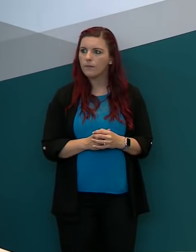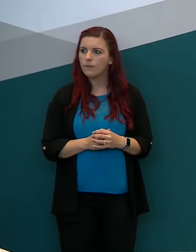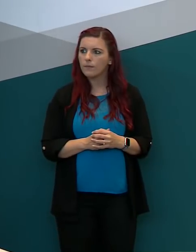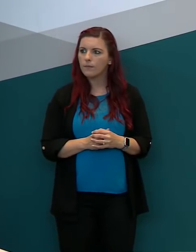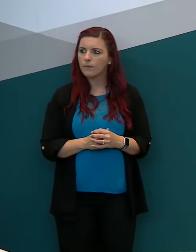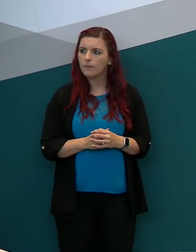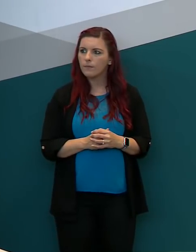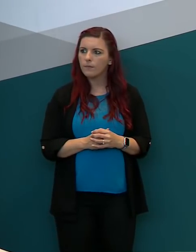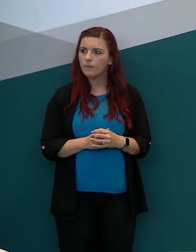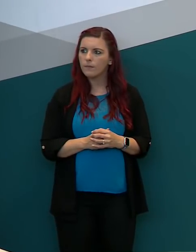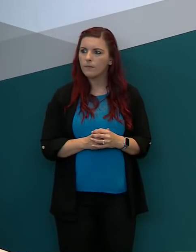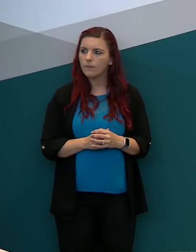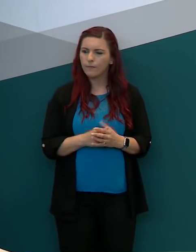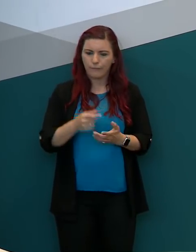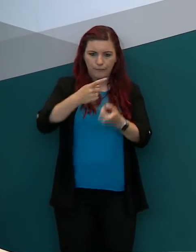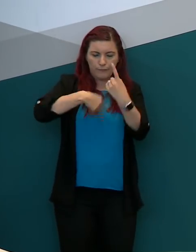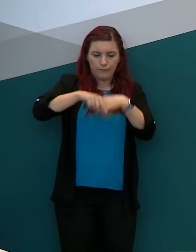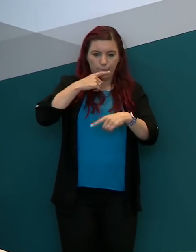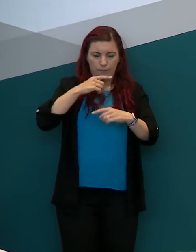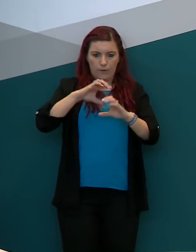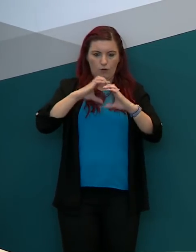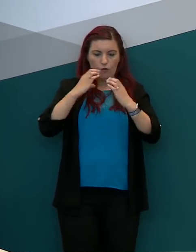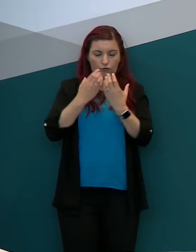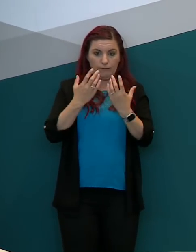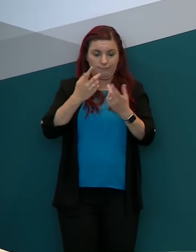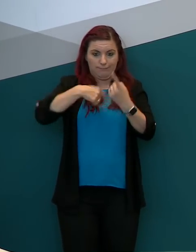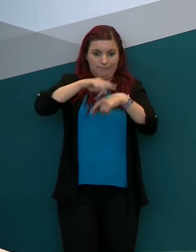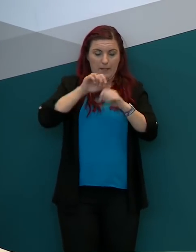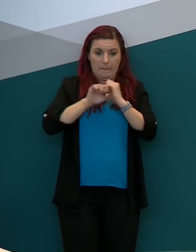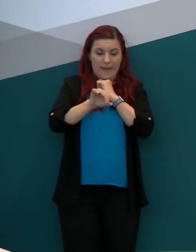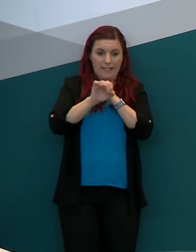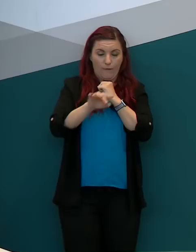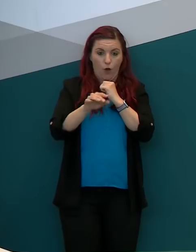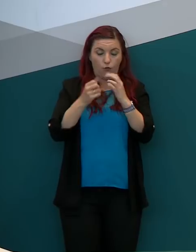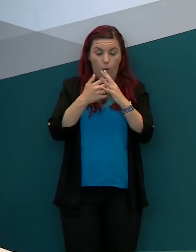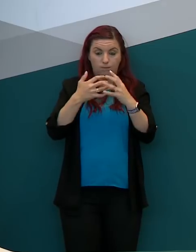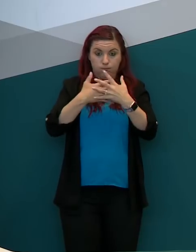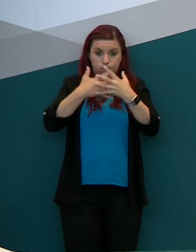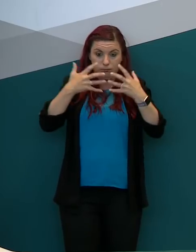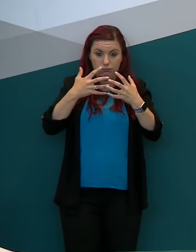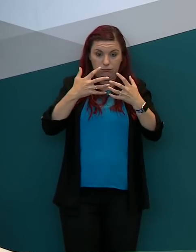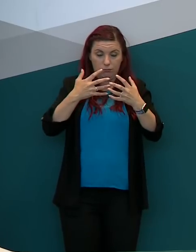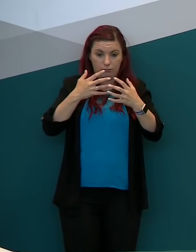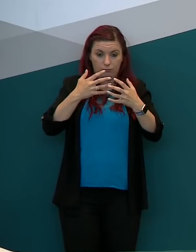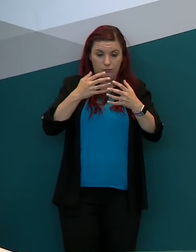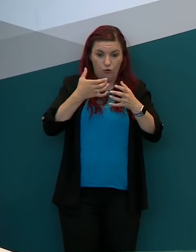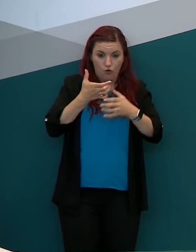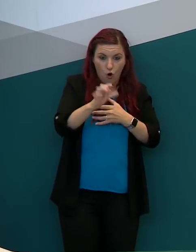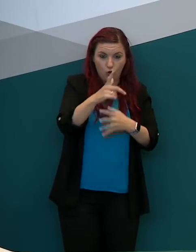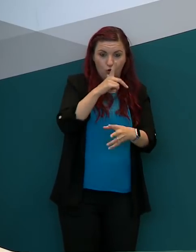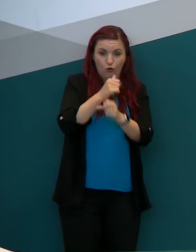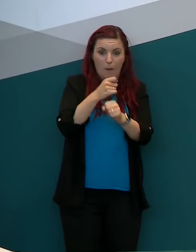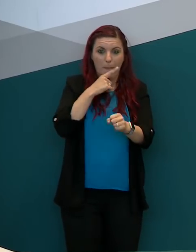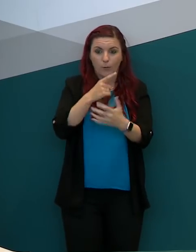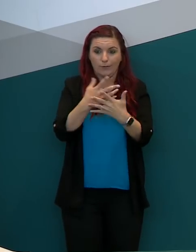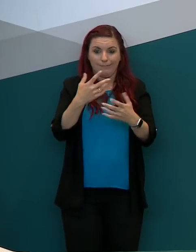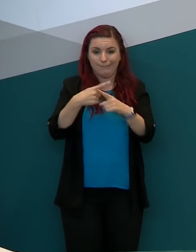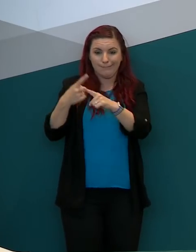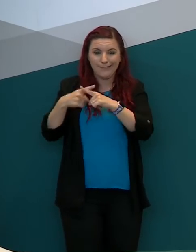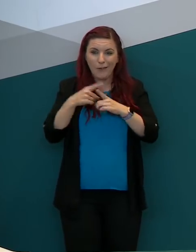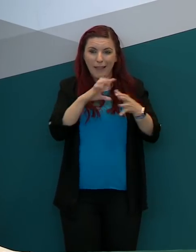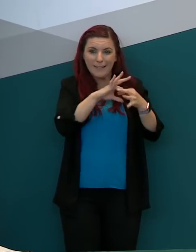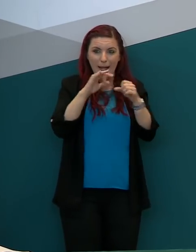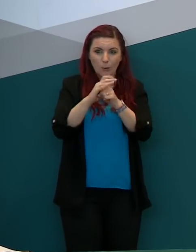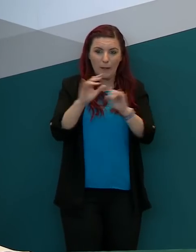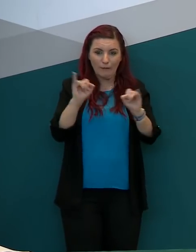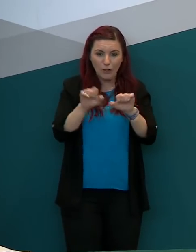a crash course in epidemiology, and for a long time we've been talking about the reproduction number, and obviously that's far lower, but